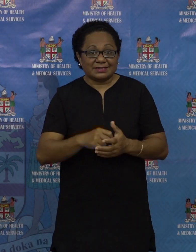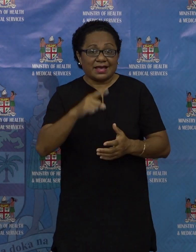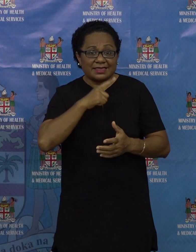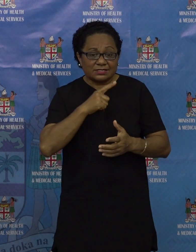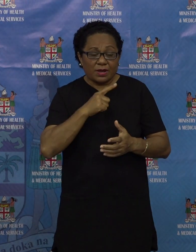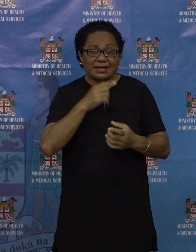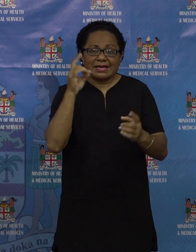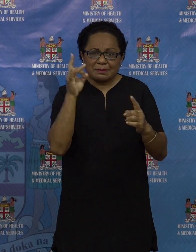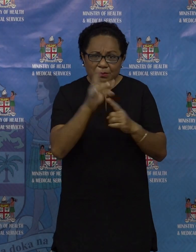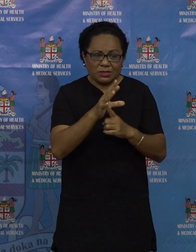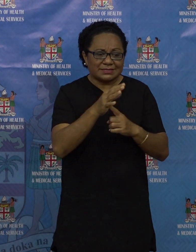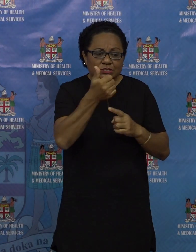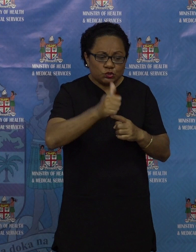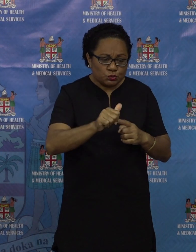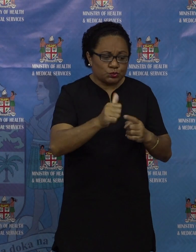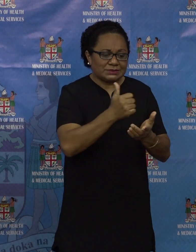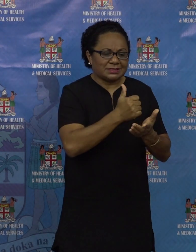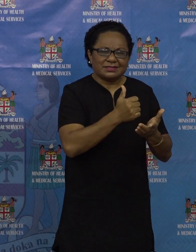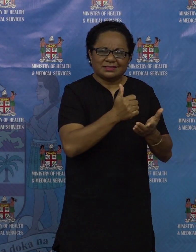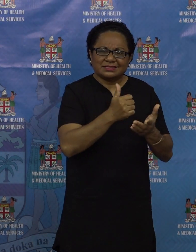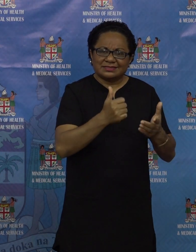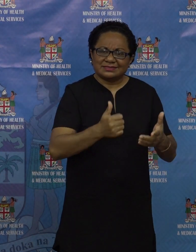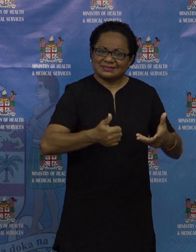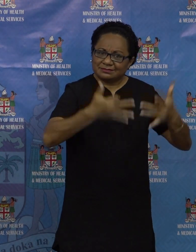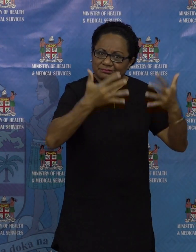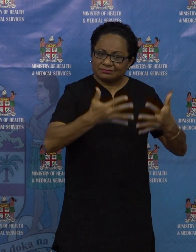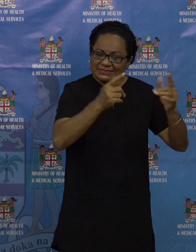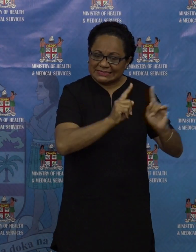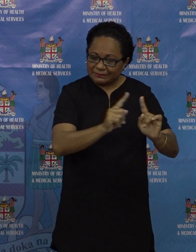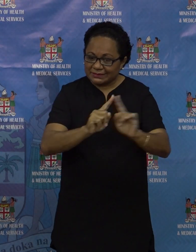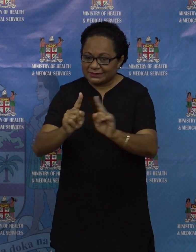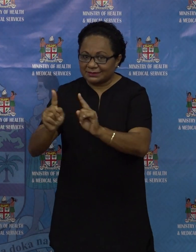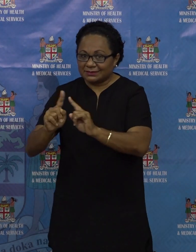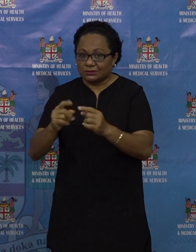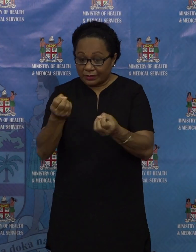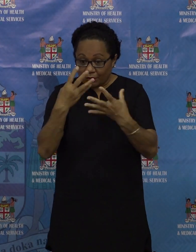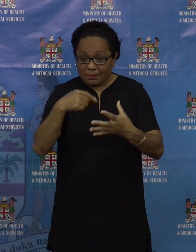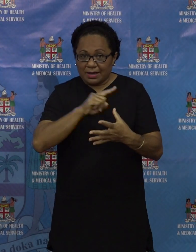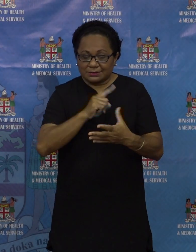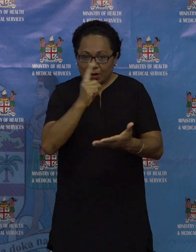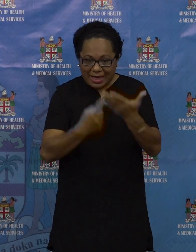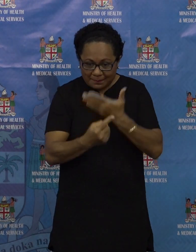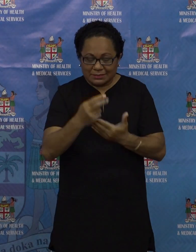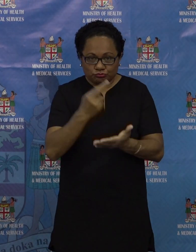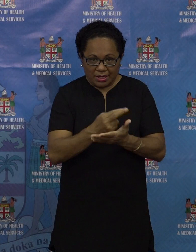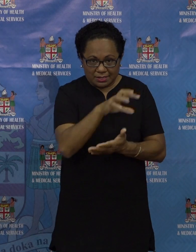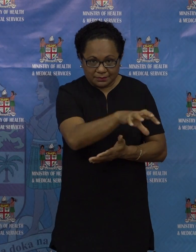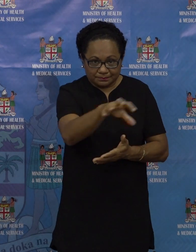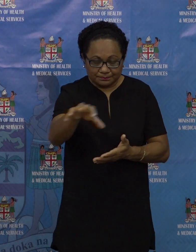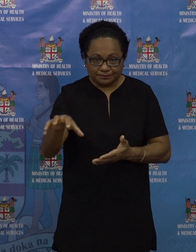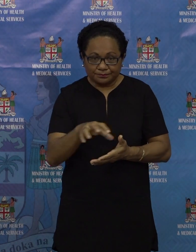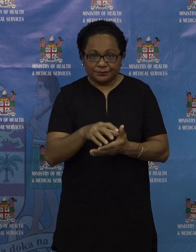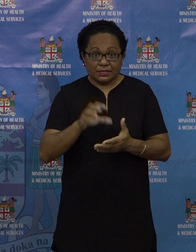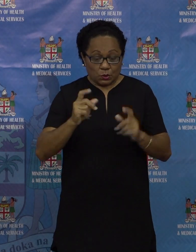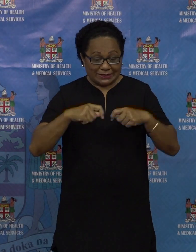to inform our understanding of the current situation in these divisions. Currently, our surveillance teams are rapidly analyzing